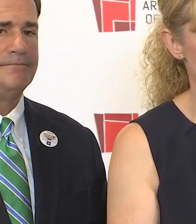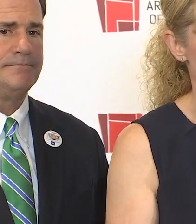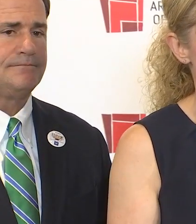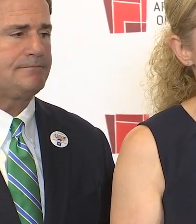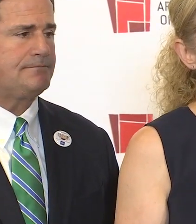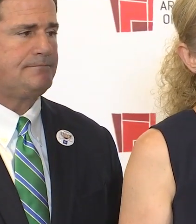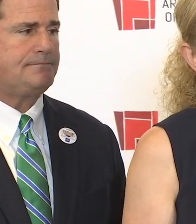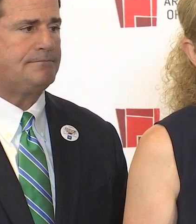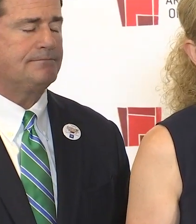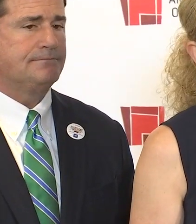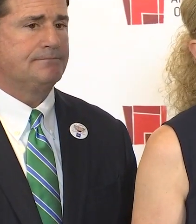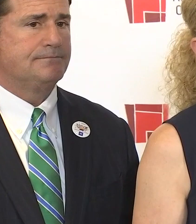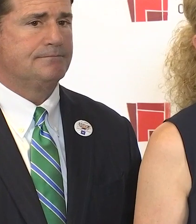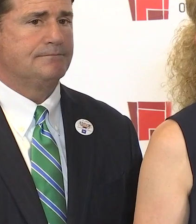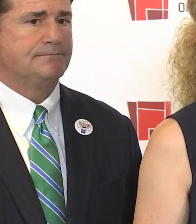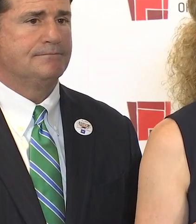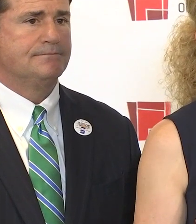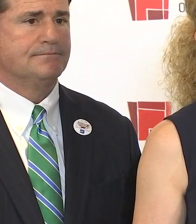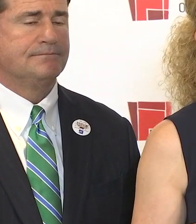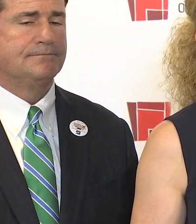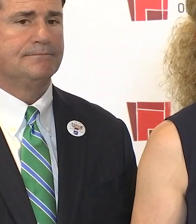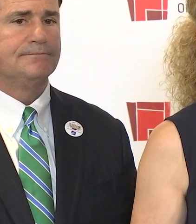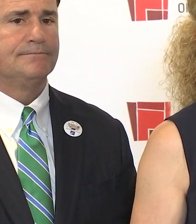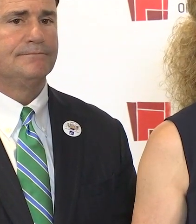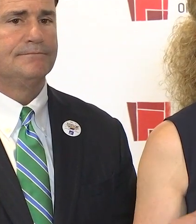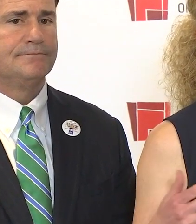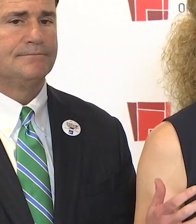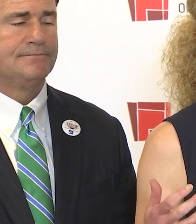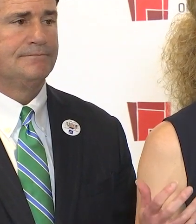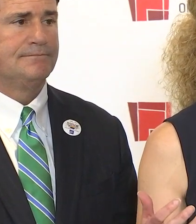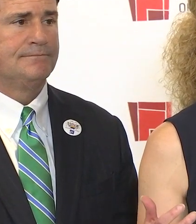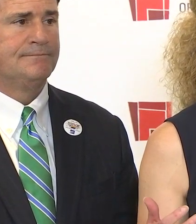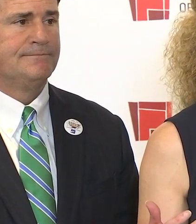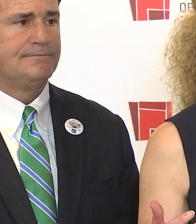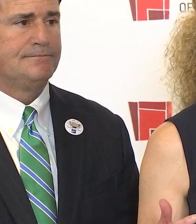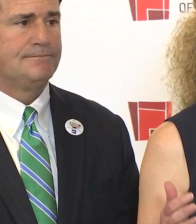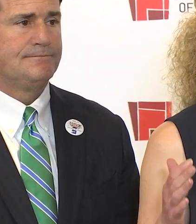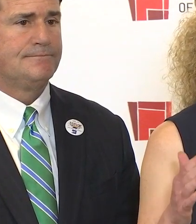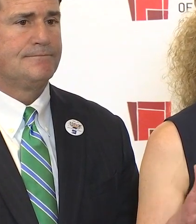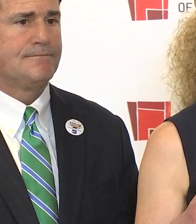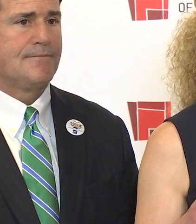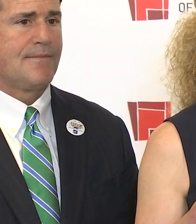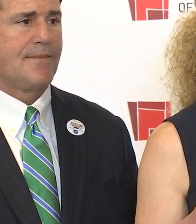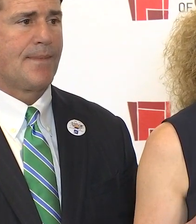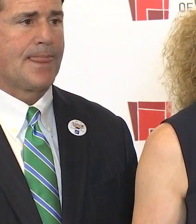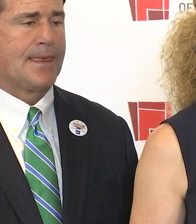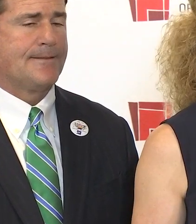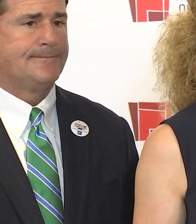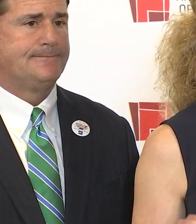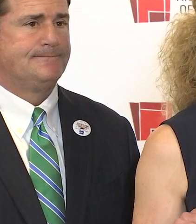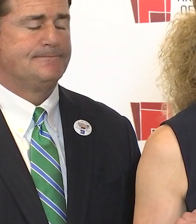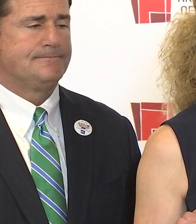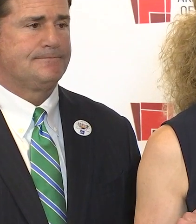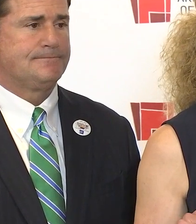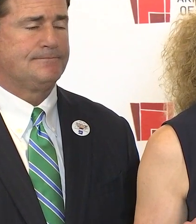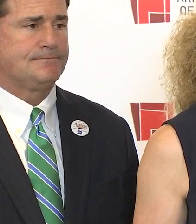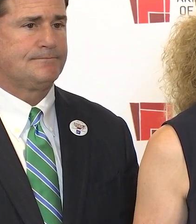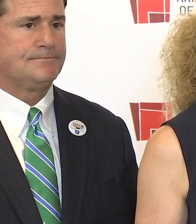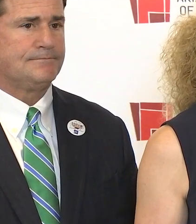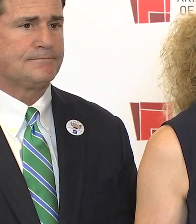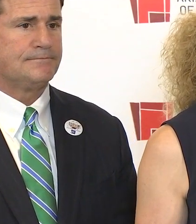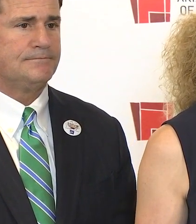diagnosed with COVID-19? So the lab capacity is increasing in Arizona. So the state public health lab, even for influenza,